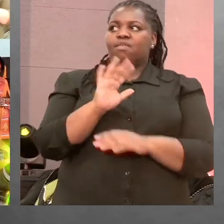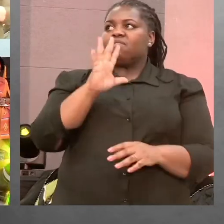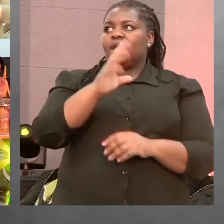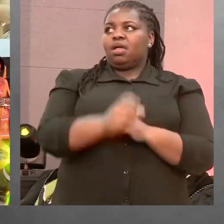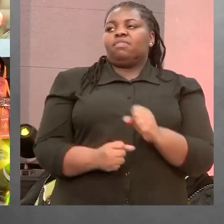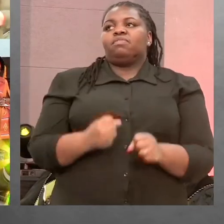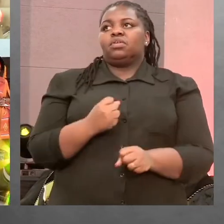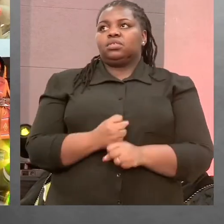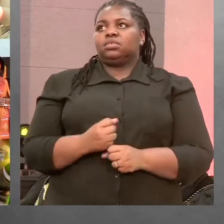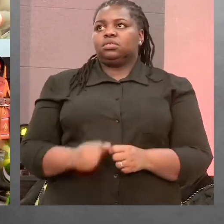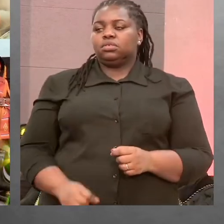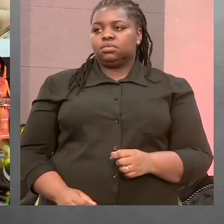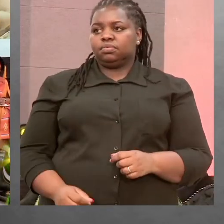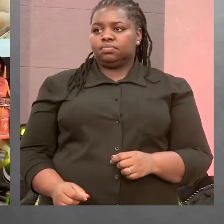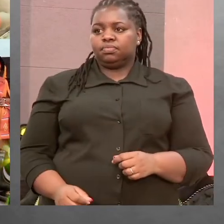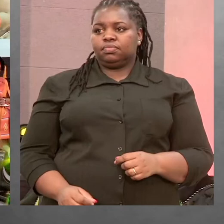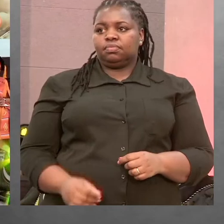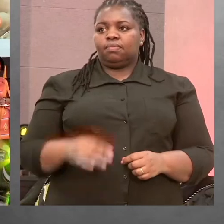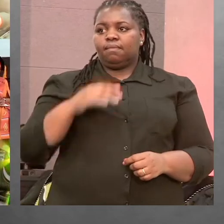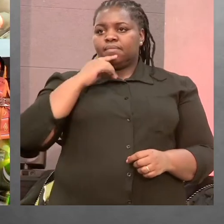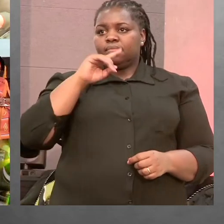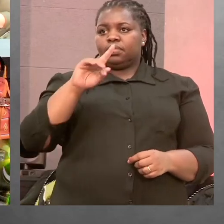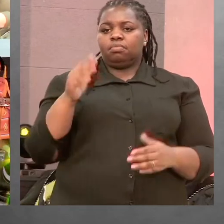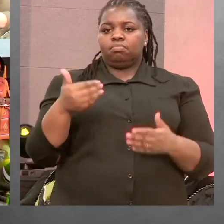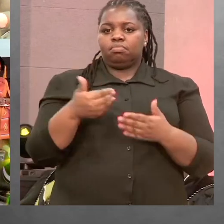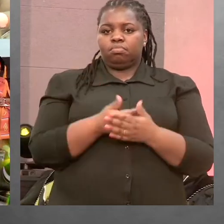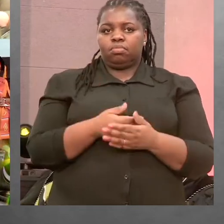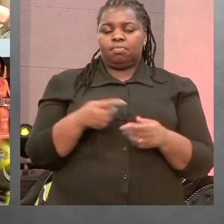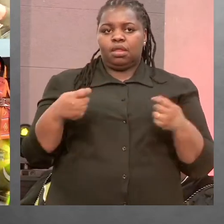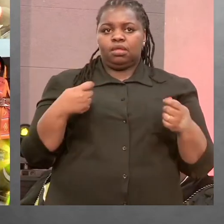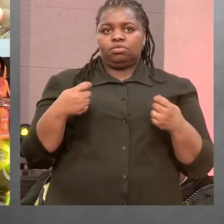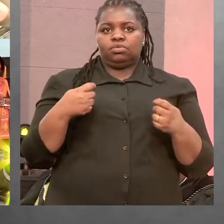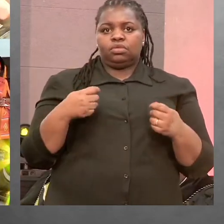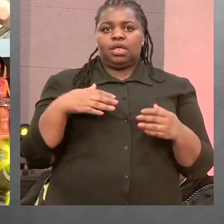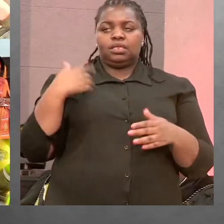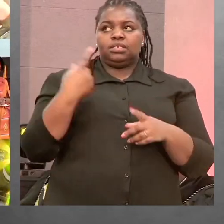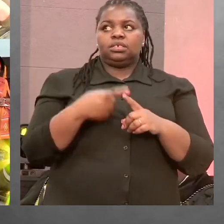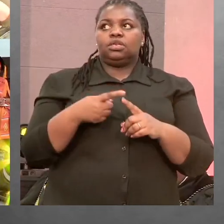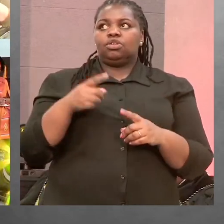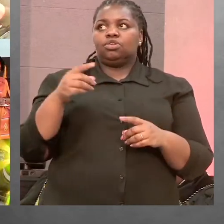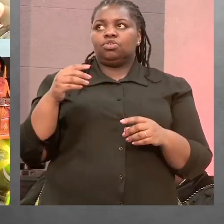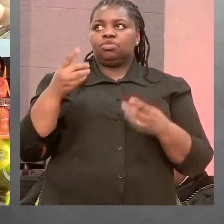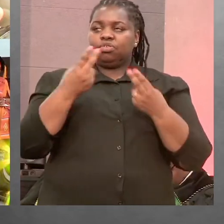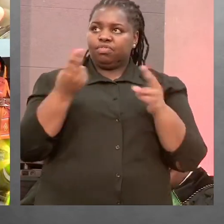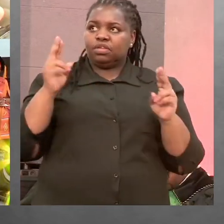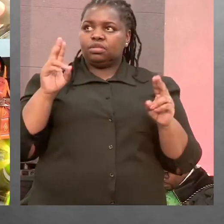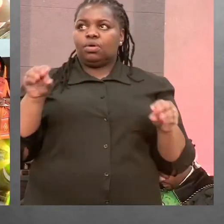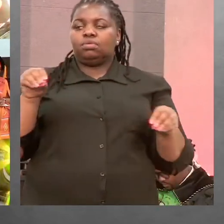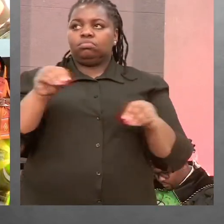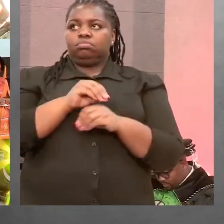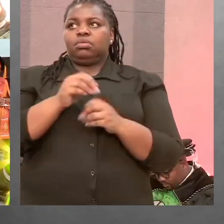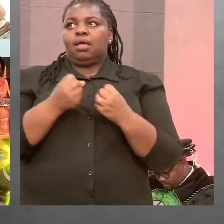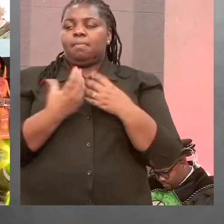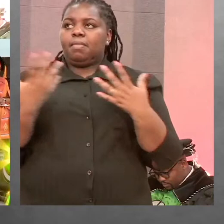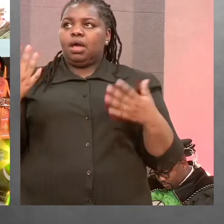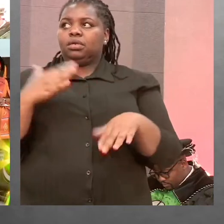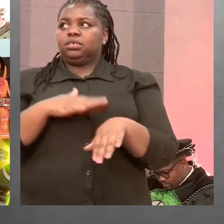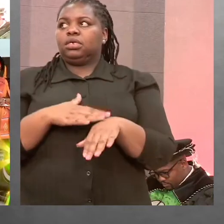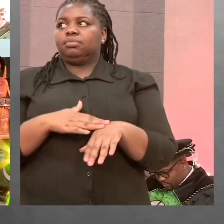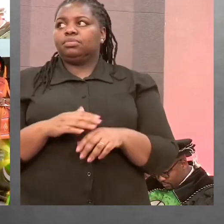5 years. And funds had been mismanaged until the university was placed under administration several times.